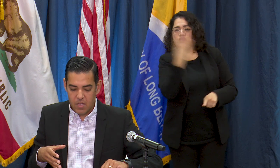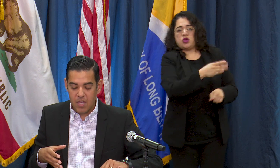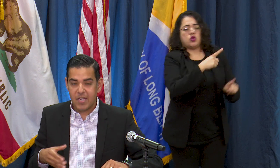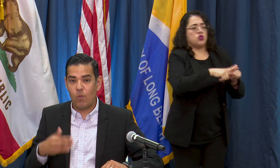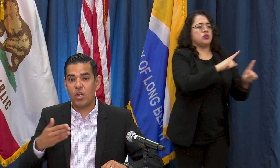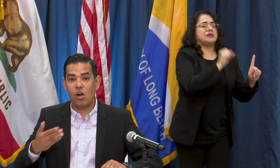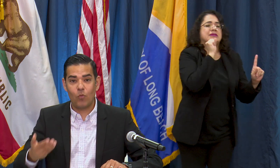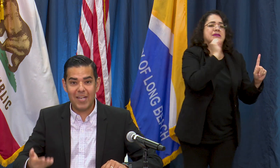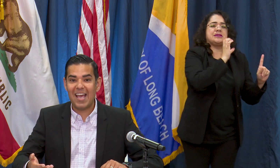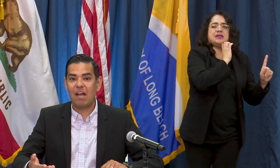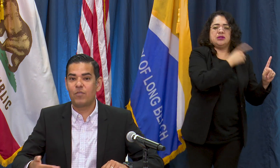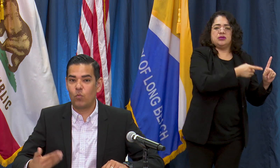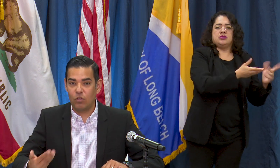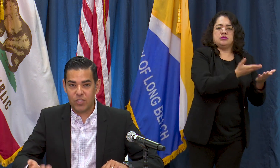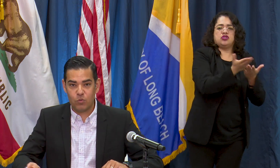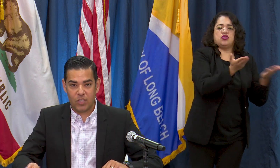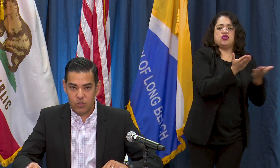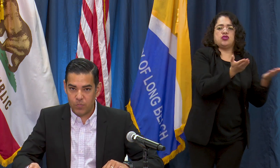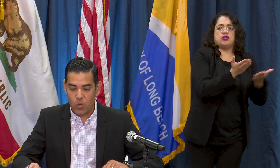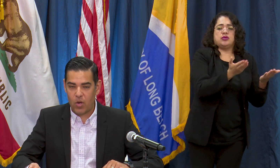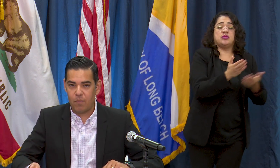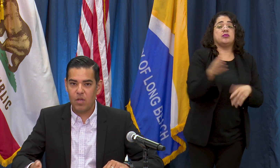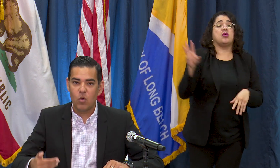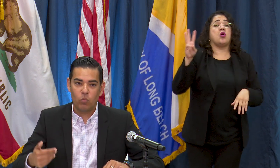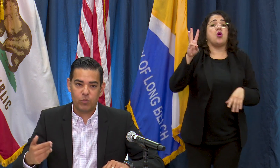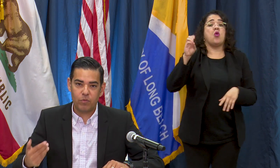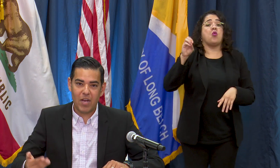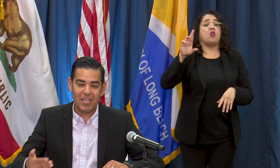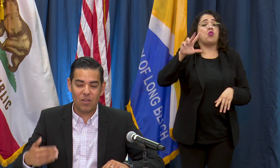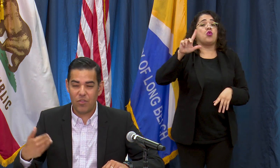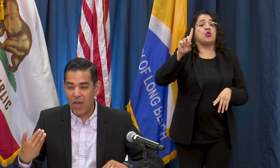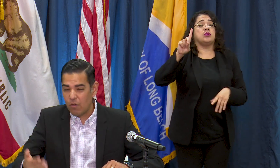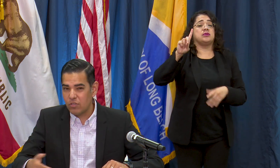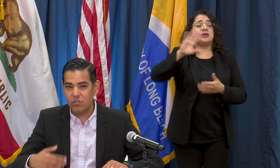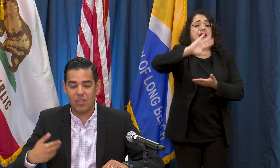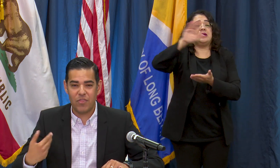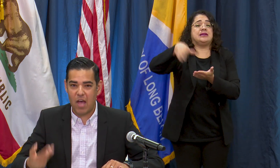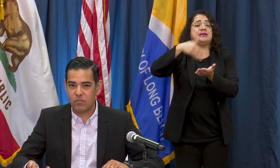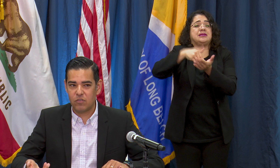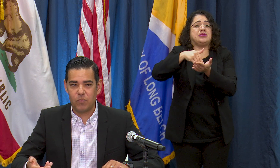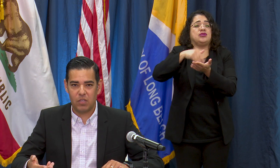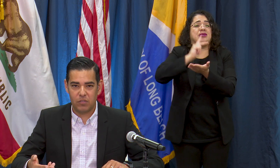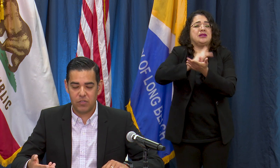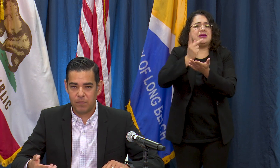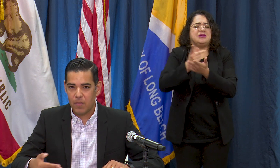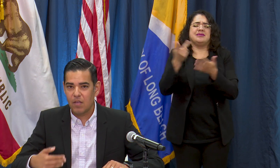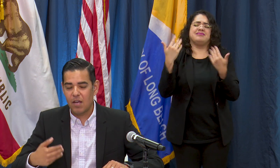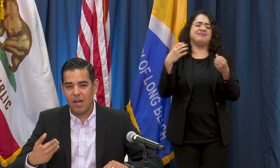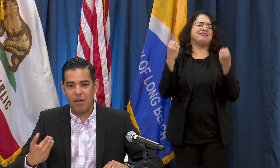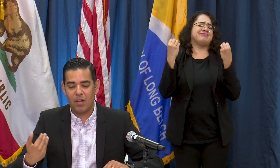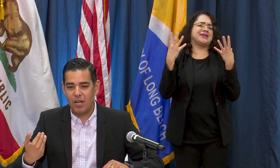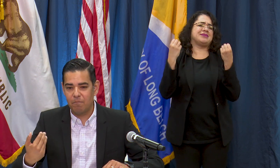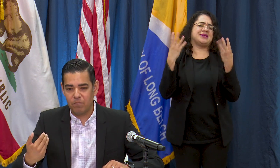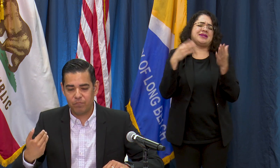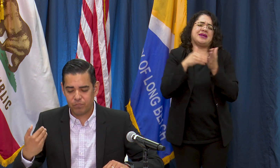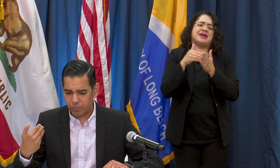city. Now, we already have the World Central Kitchen program, which is providing thousands and thousands of meals